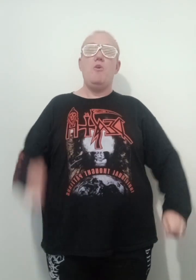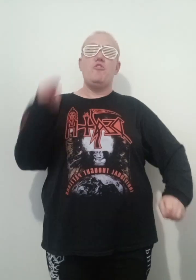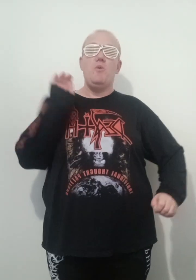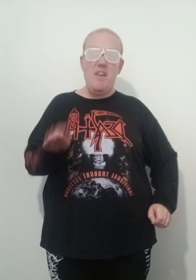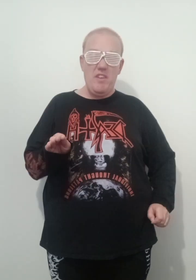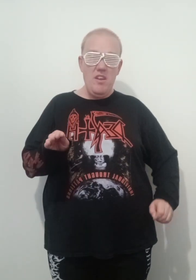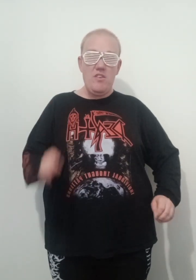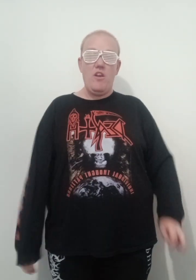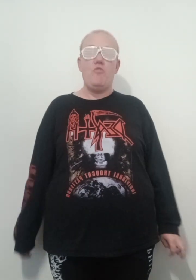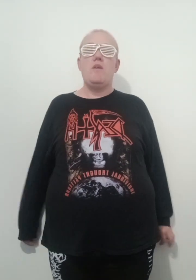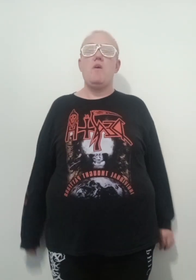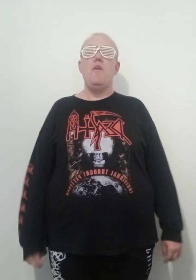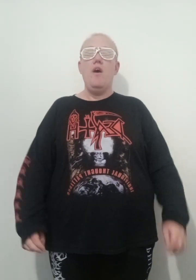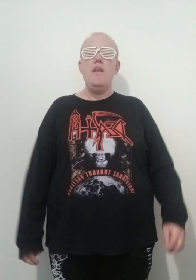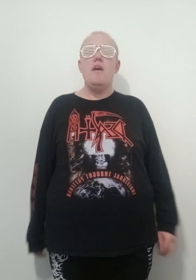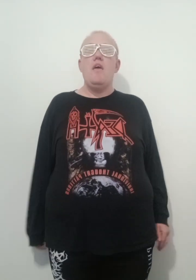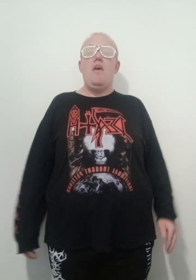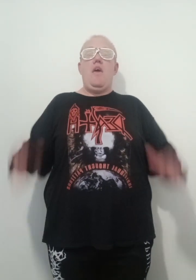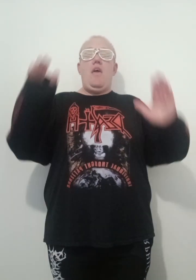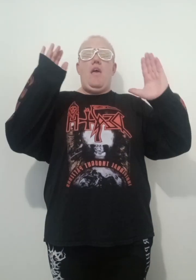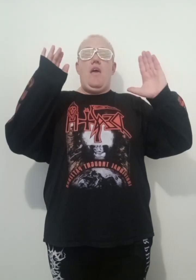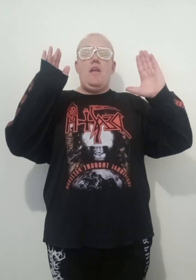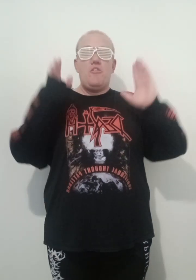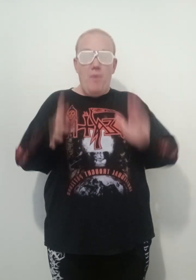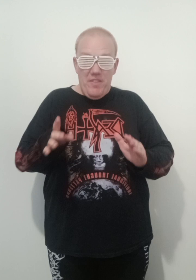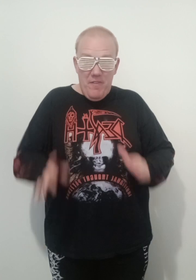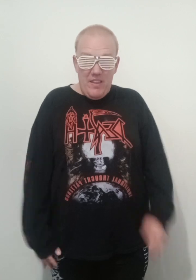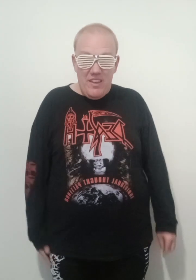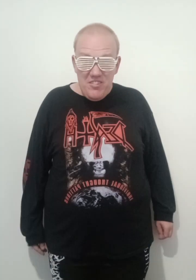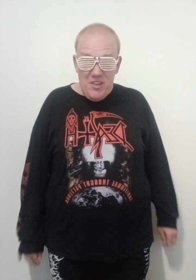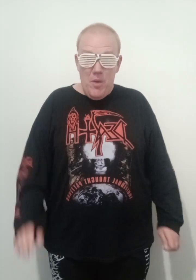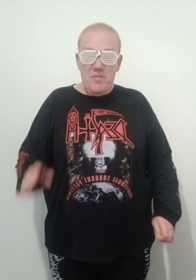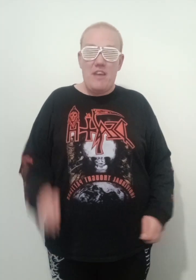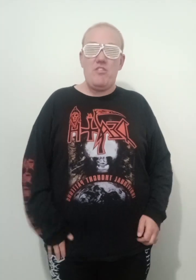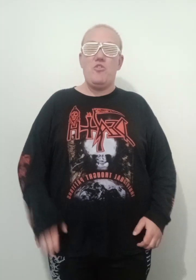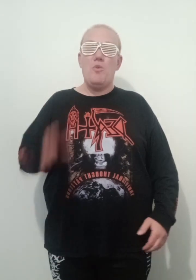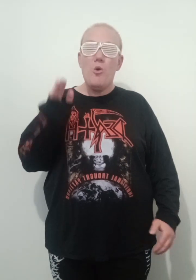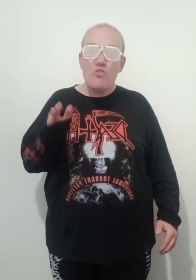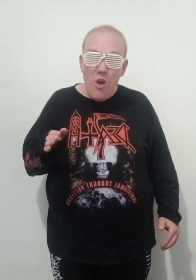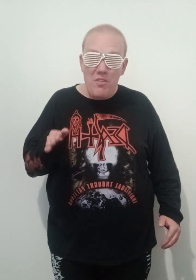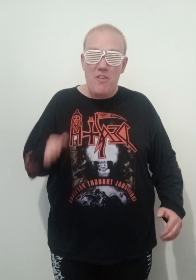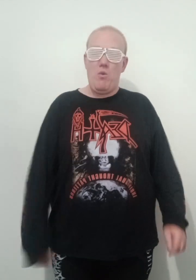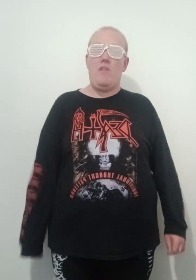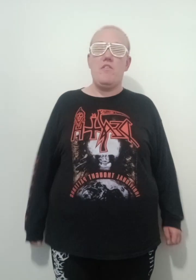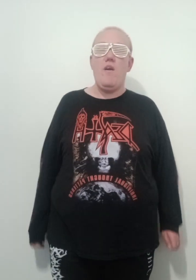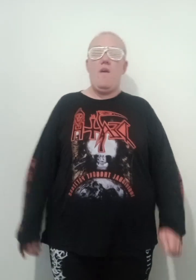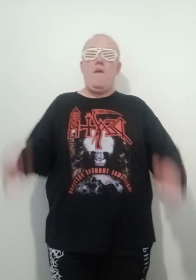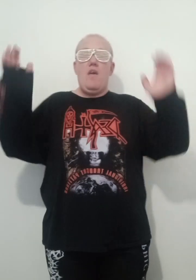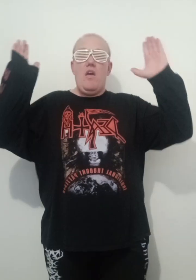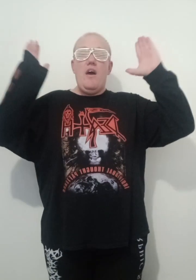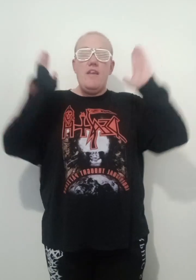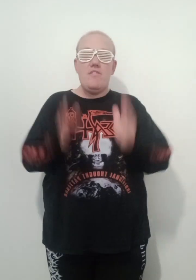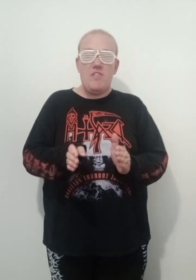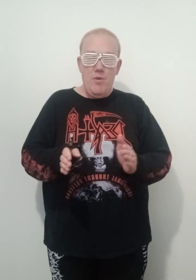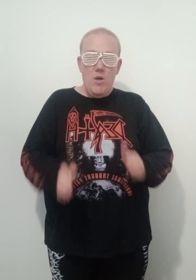to 11, 1920 round 9, despite the fact that Eastern Suburbs had actually scored more tries in this one. So, Eastern Suburbs